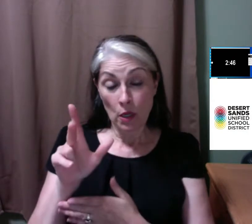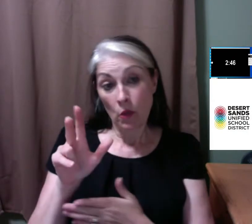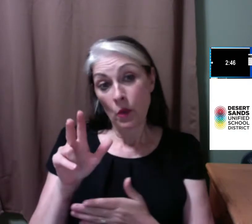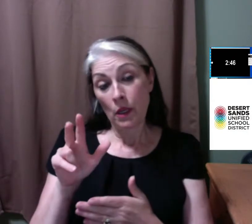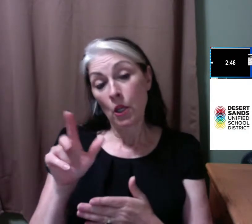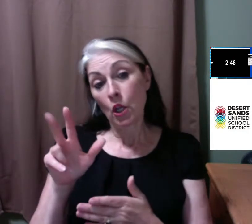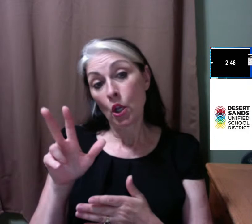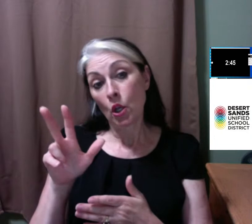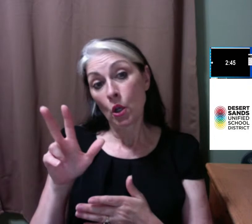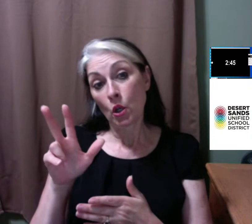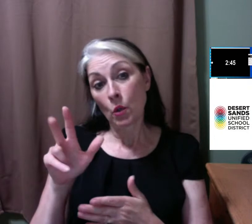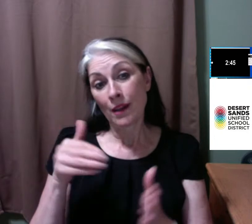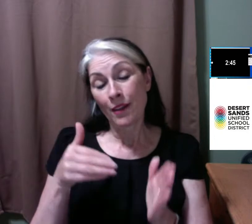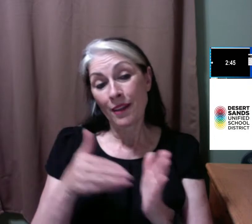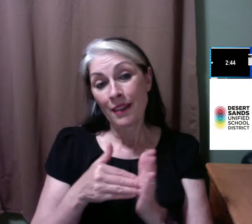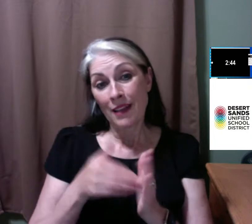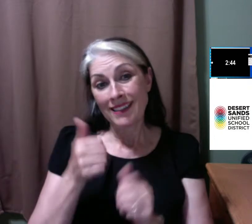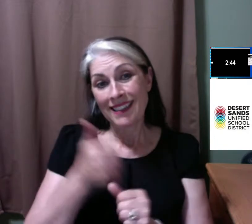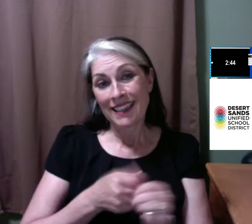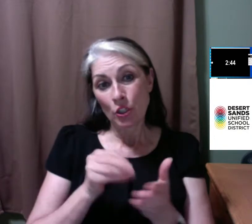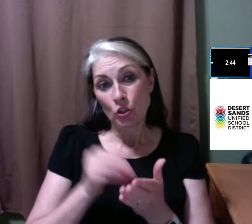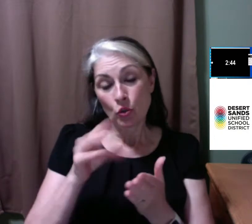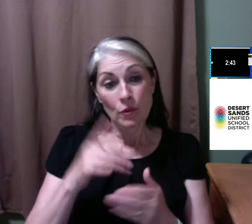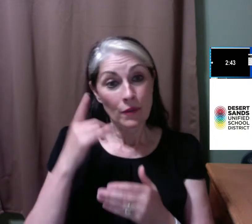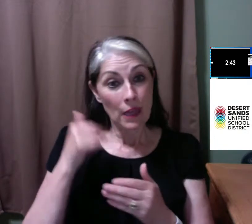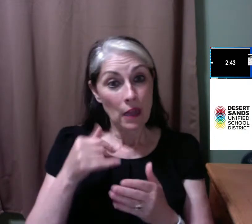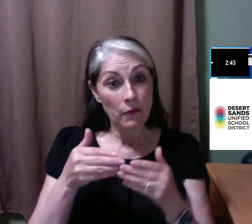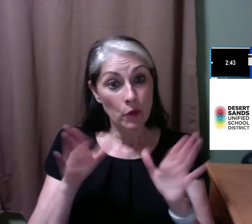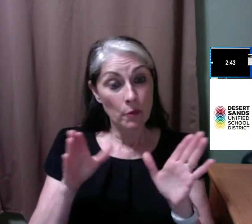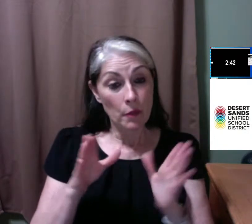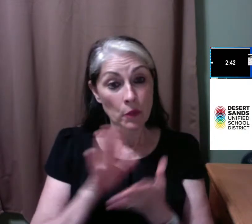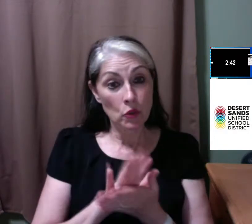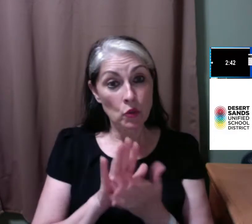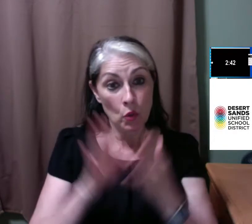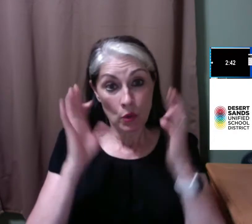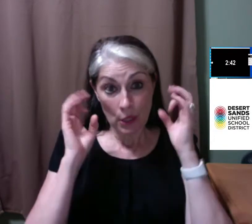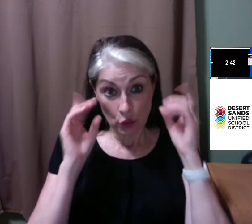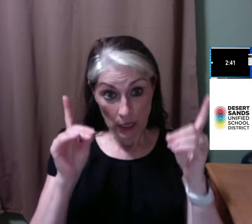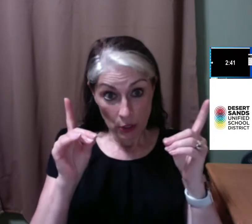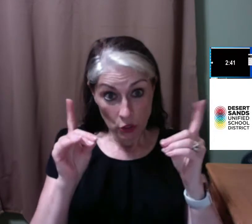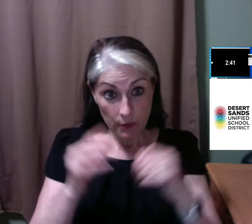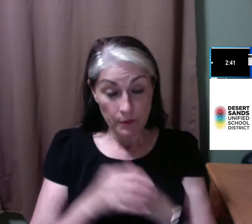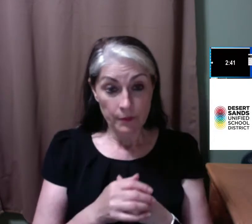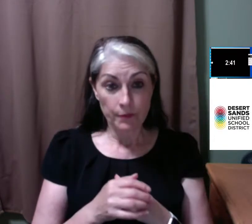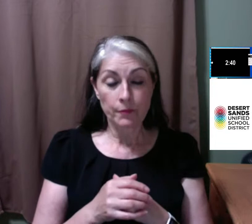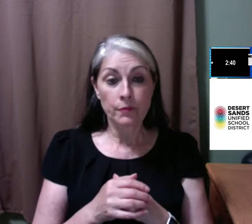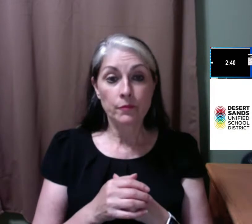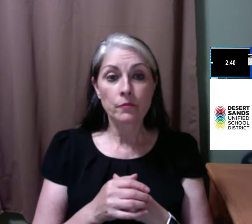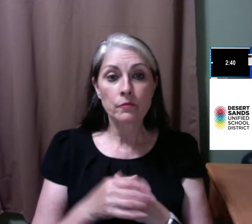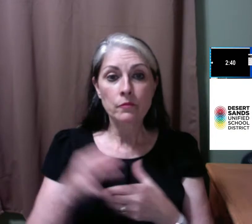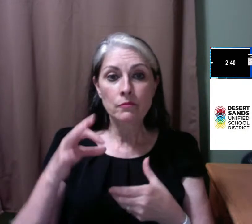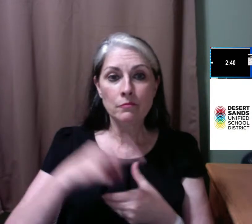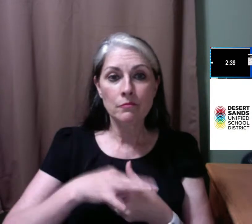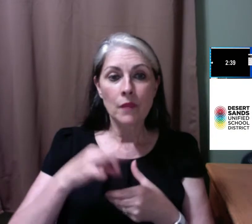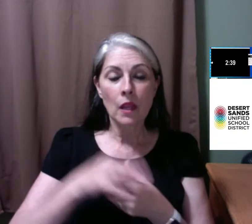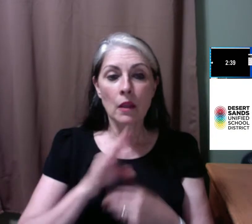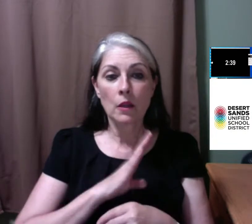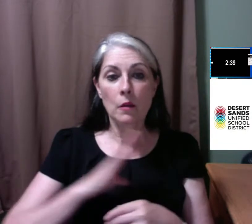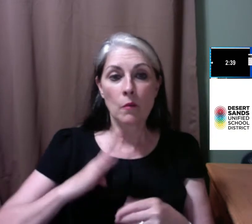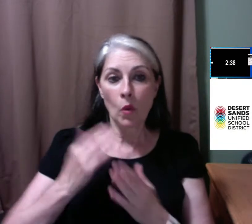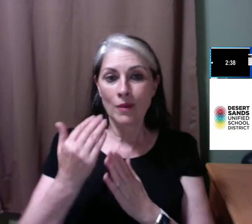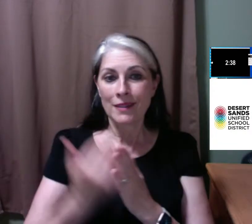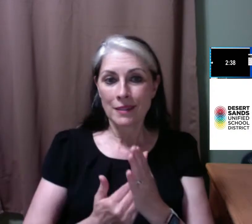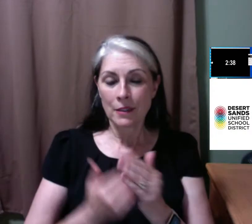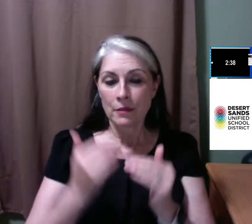$23,000 per student for California public school education. On the elected board's agenda for tonight,